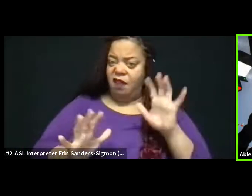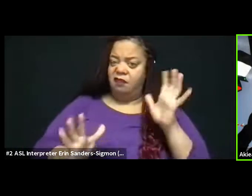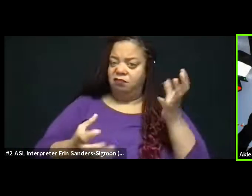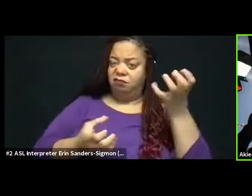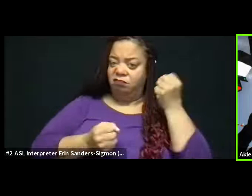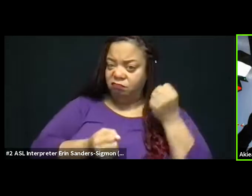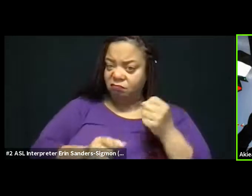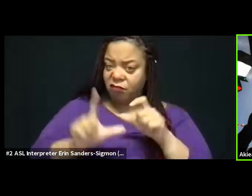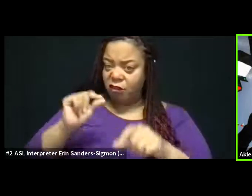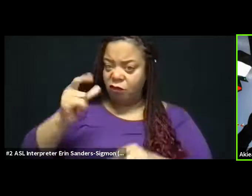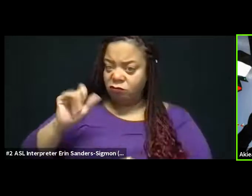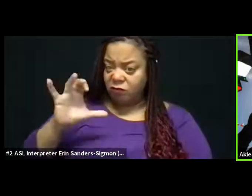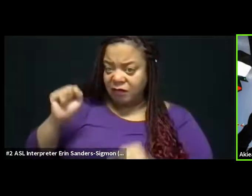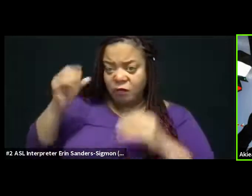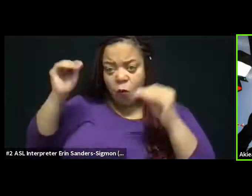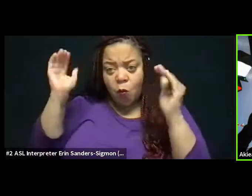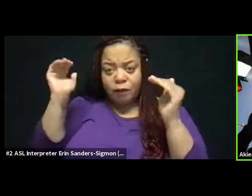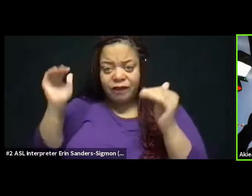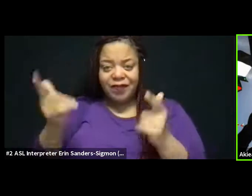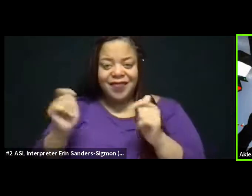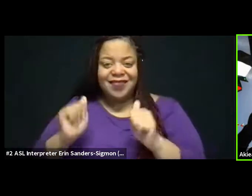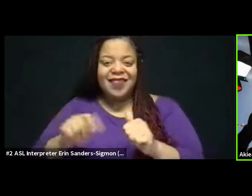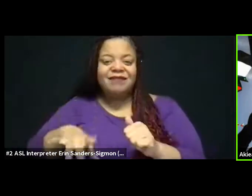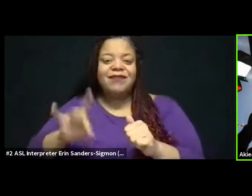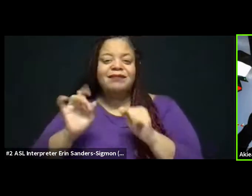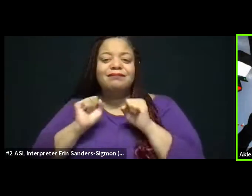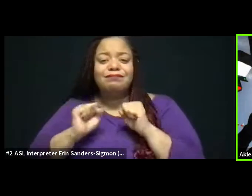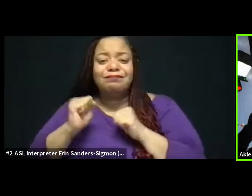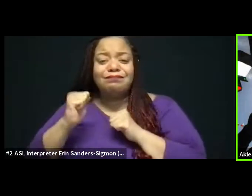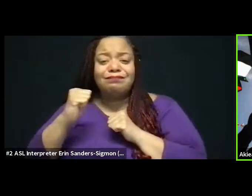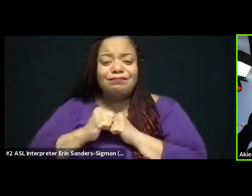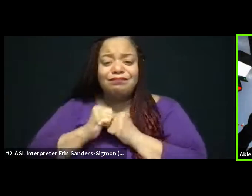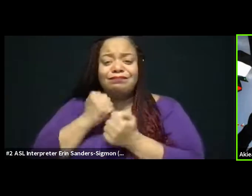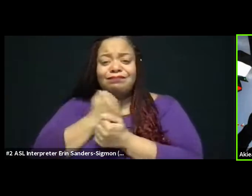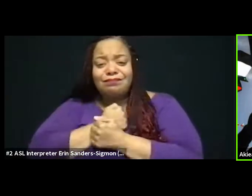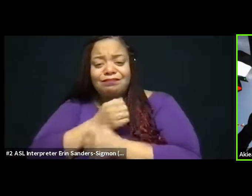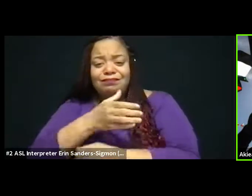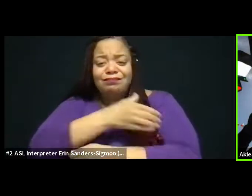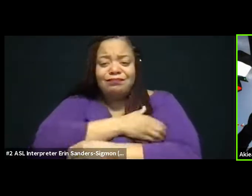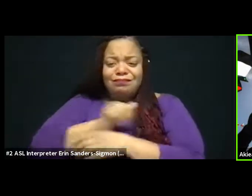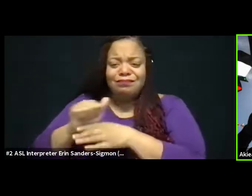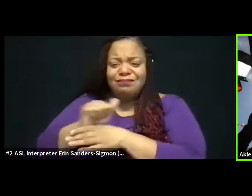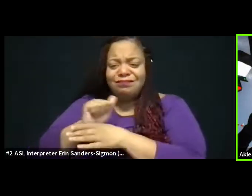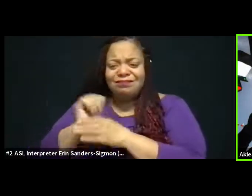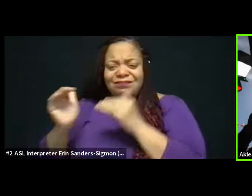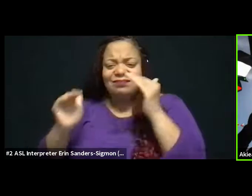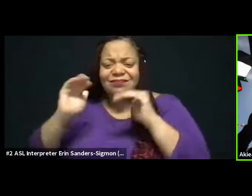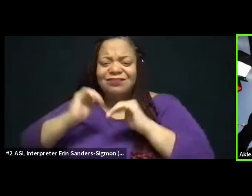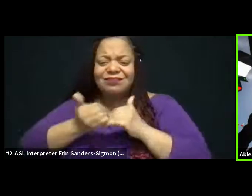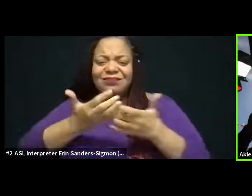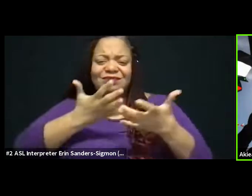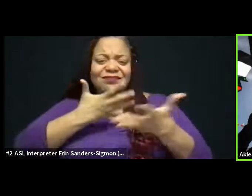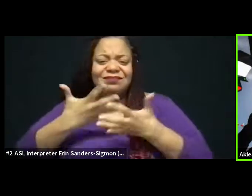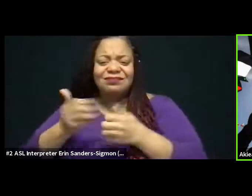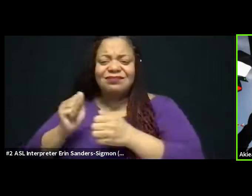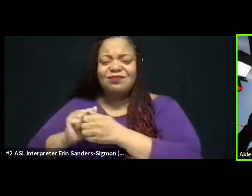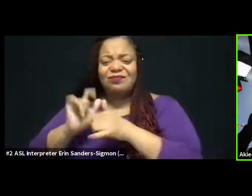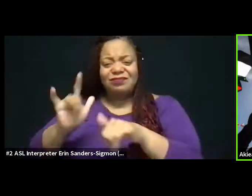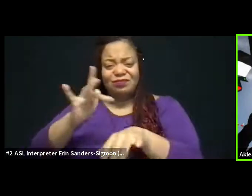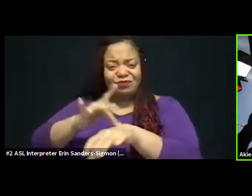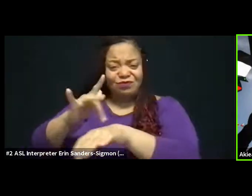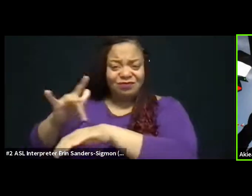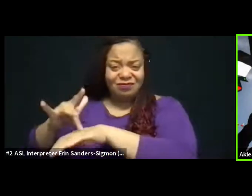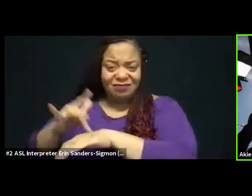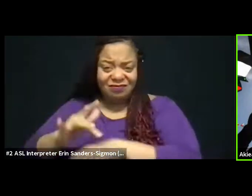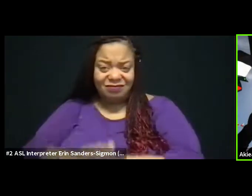the conditioning we've endured within this white supremacist capitalist patriarchal system. So to be